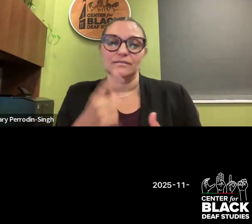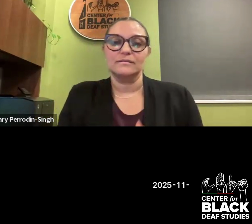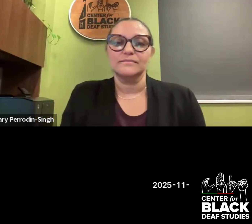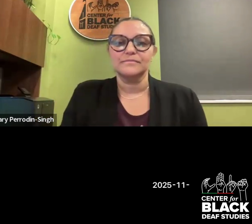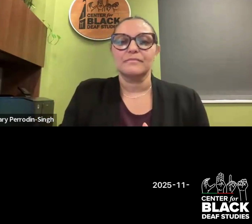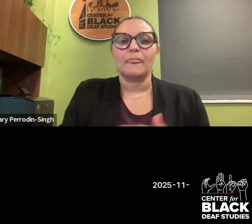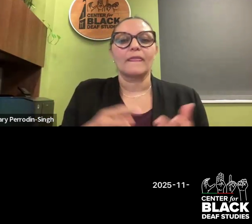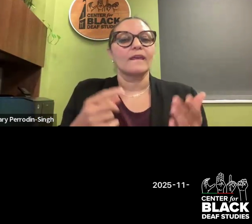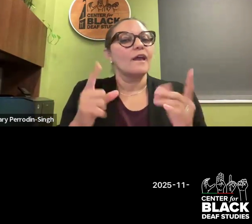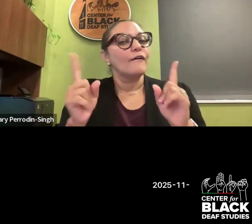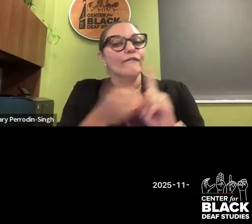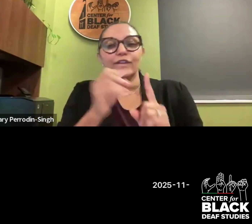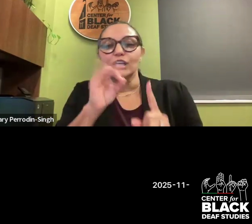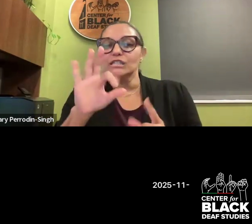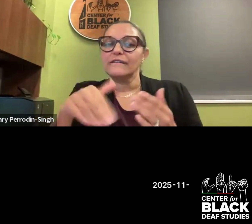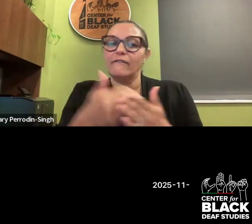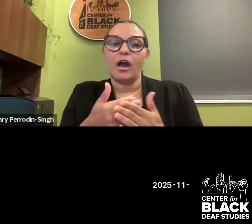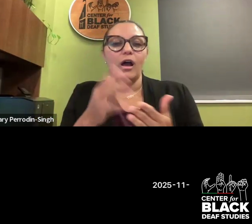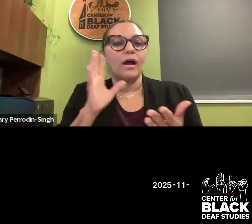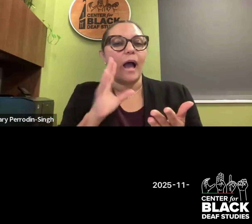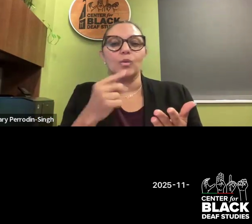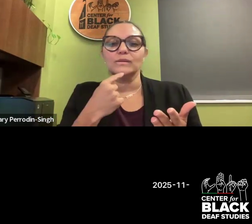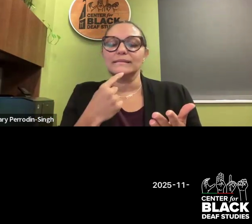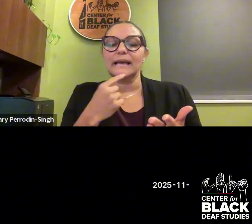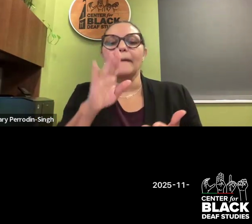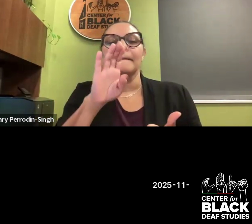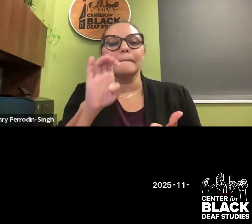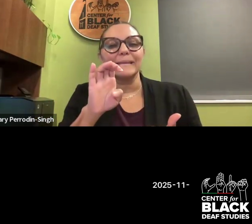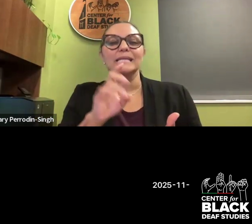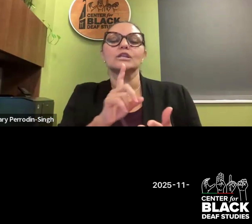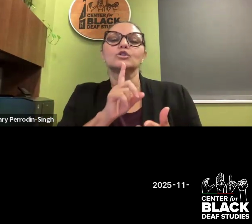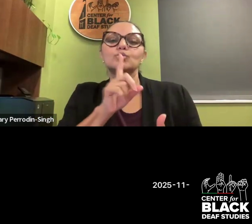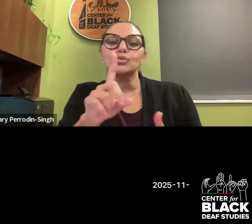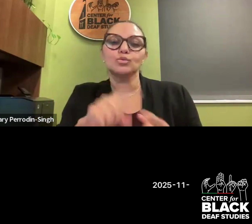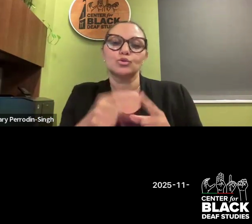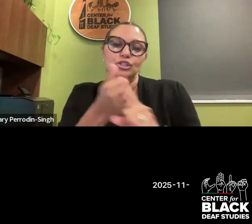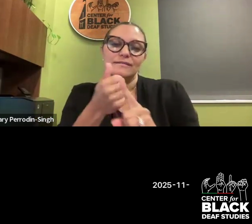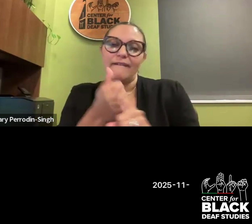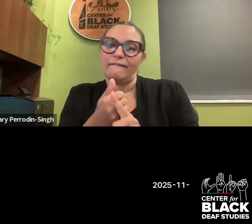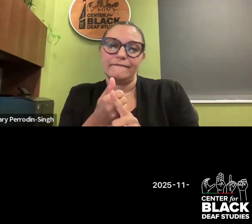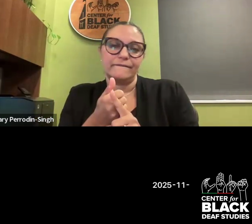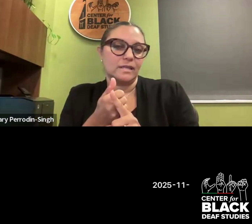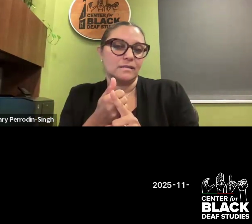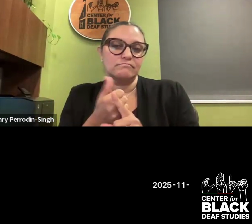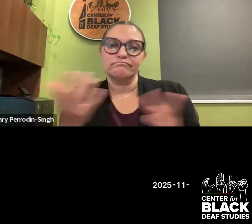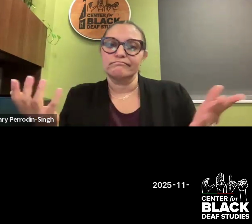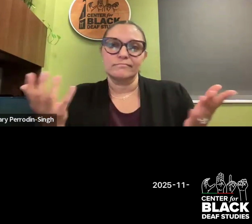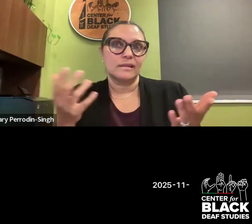a great question. First of all, I would have to say, be true to